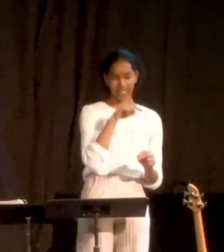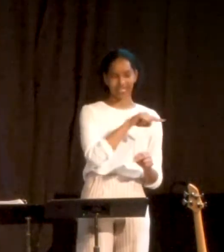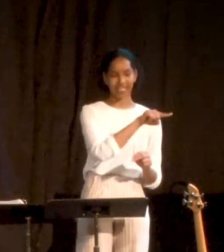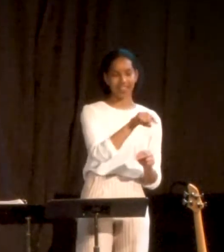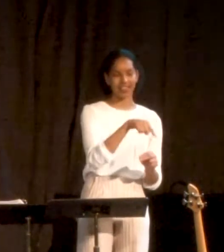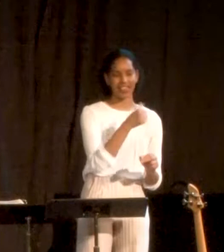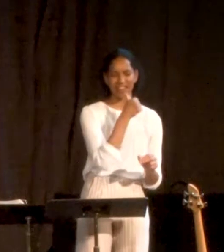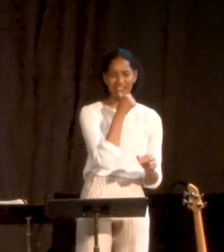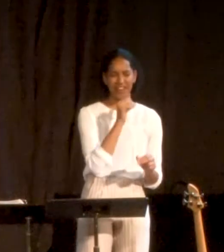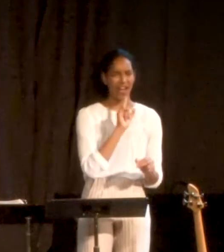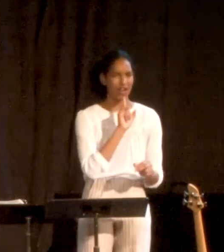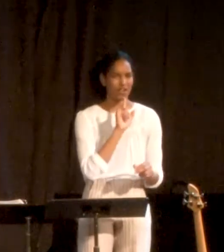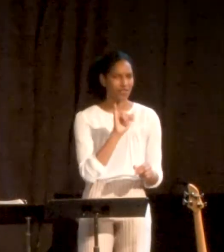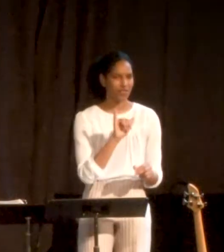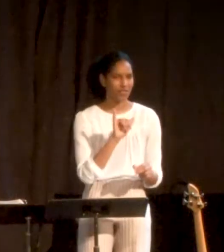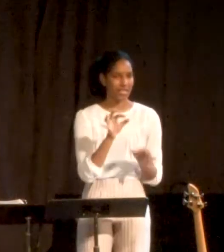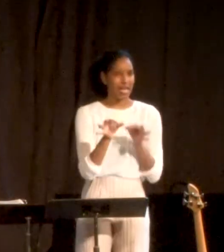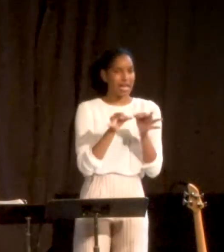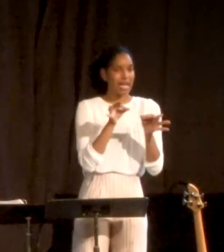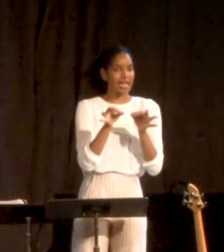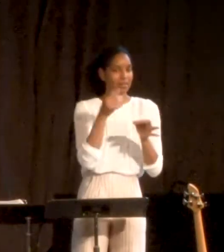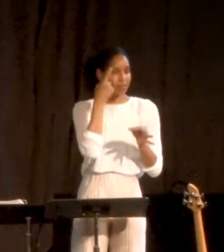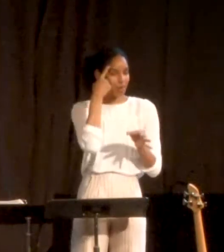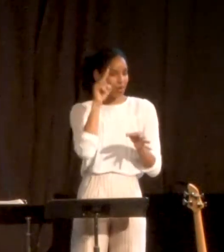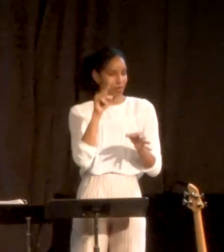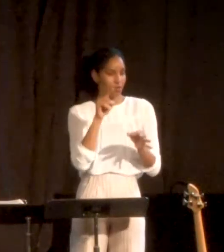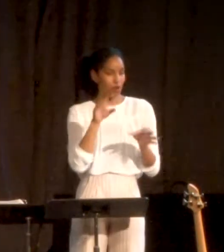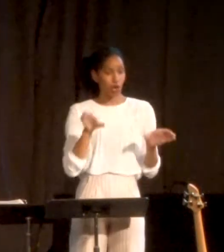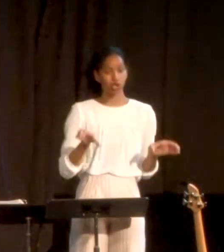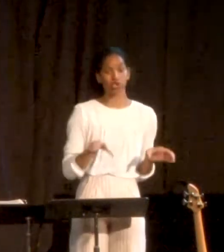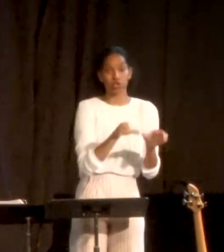and administration, but they are